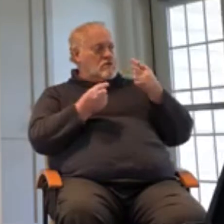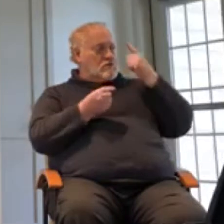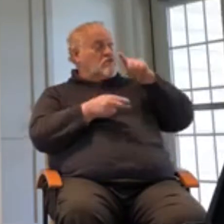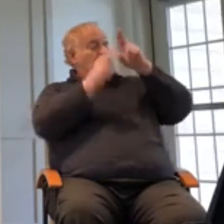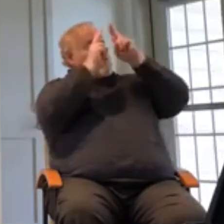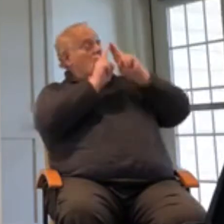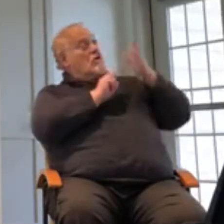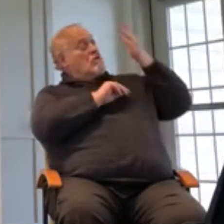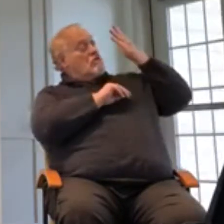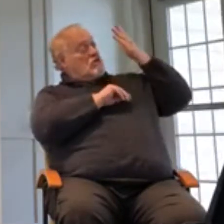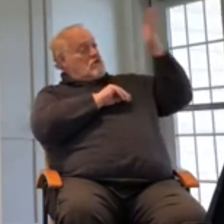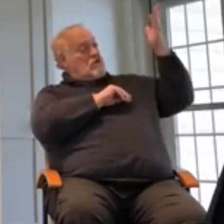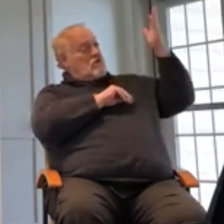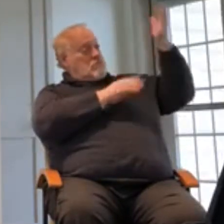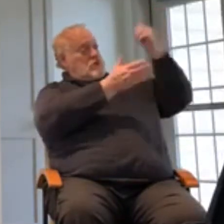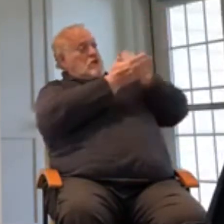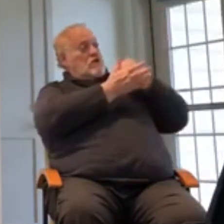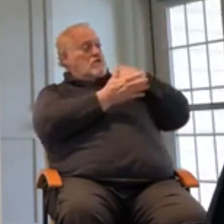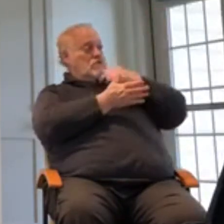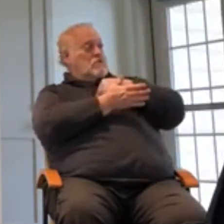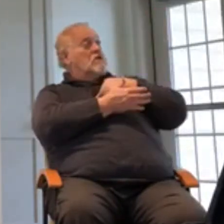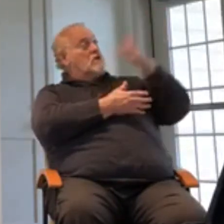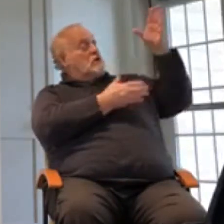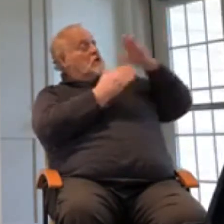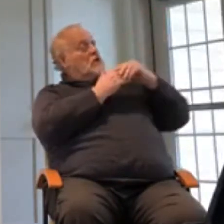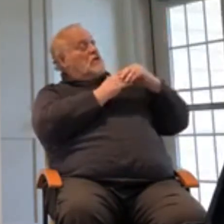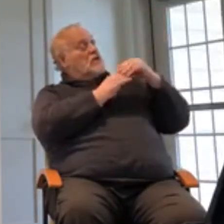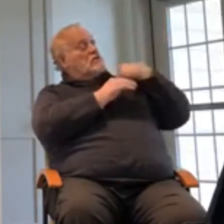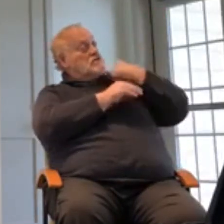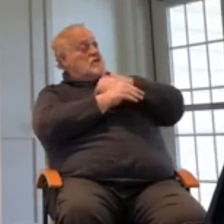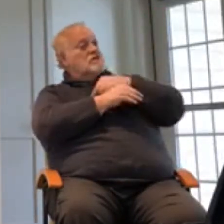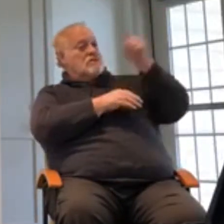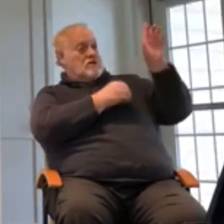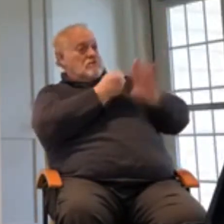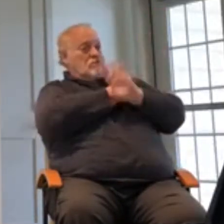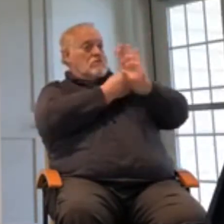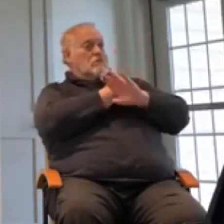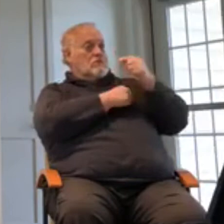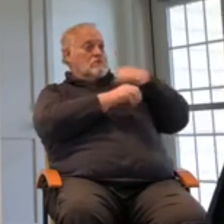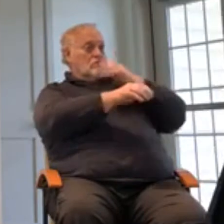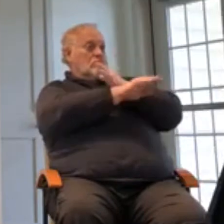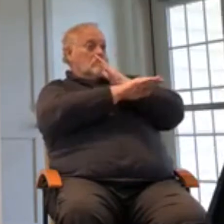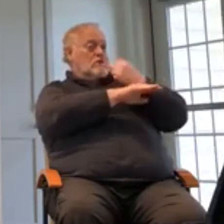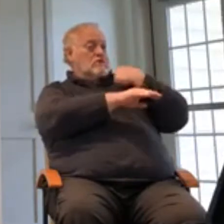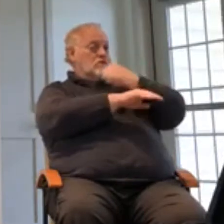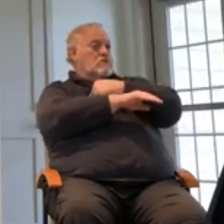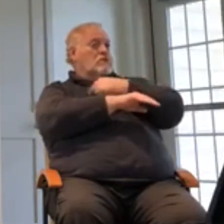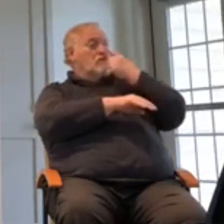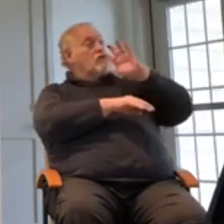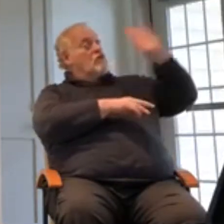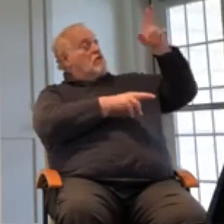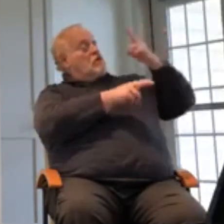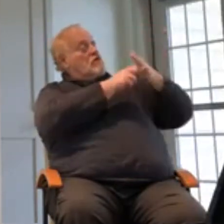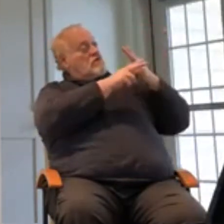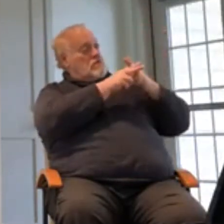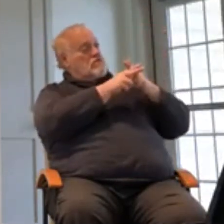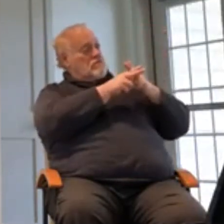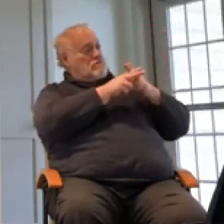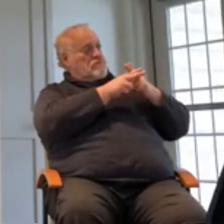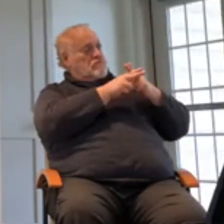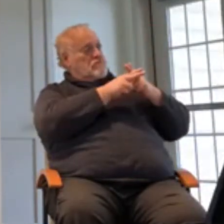glorify Him. He helps us. He leads us. He protects us. For what? His name's